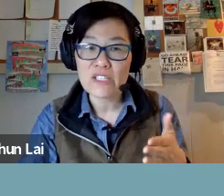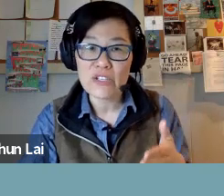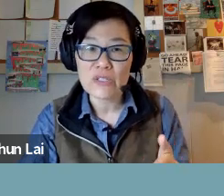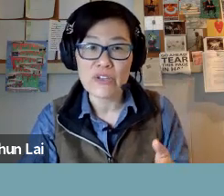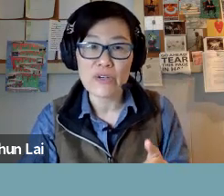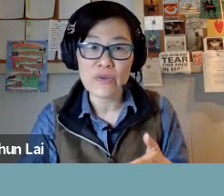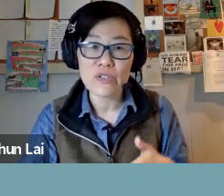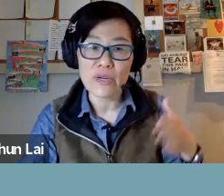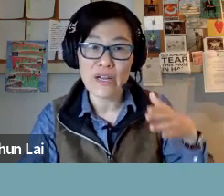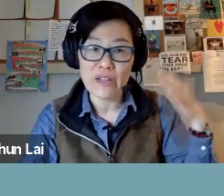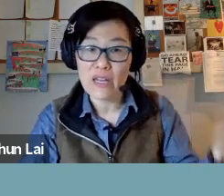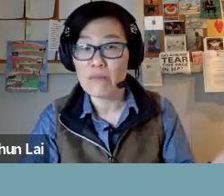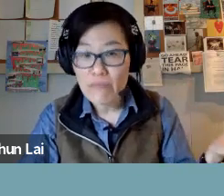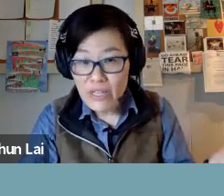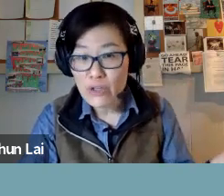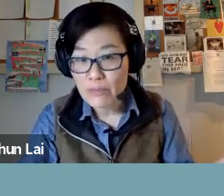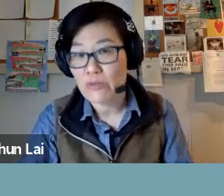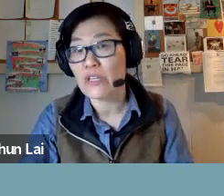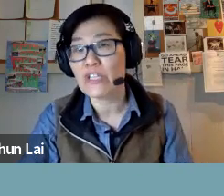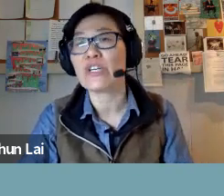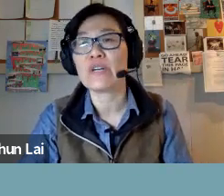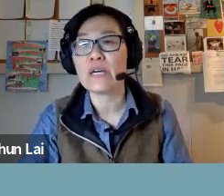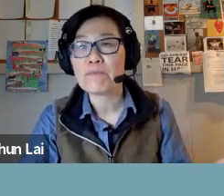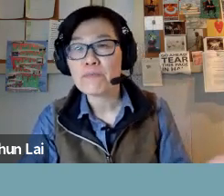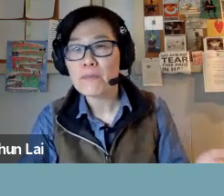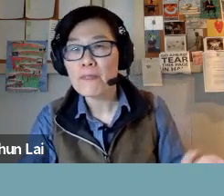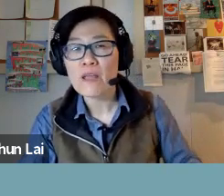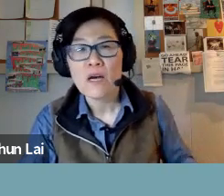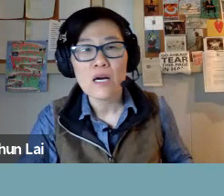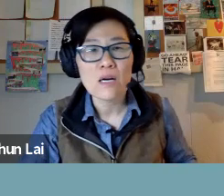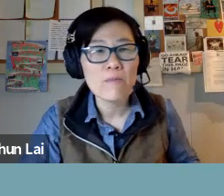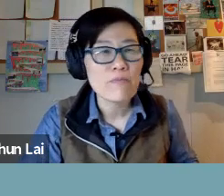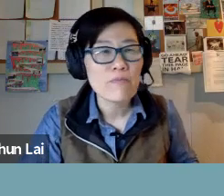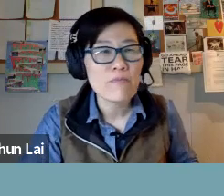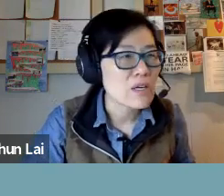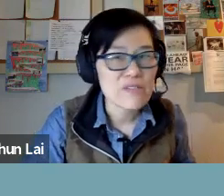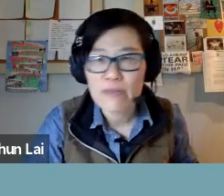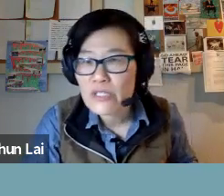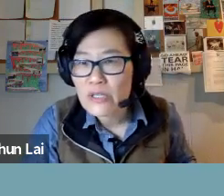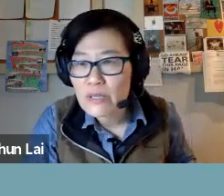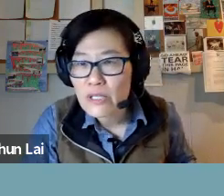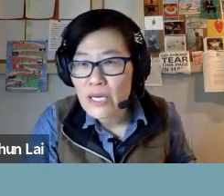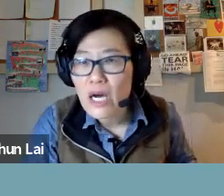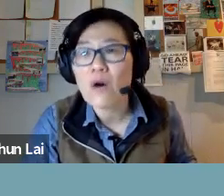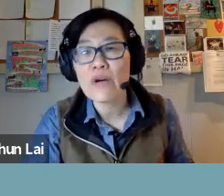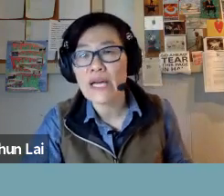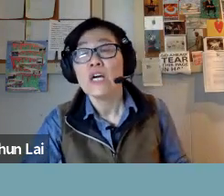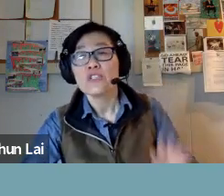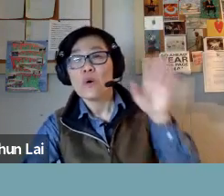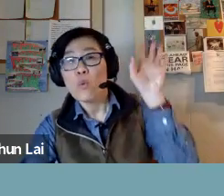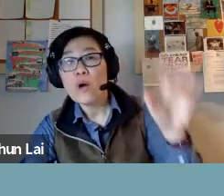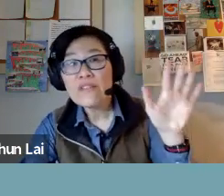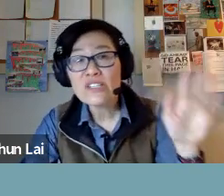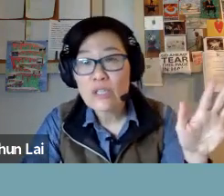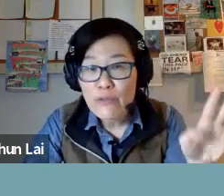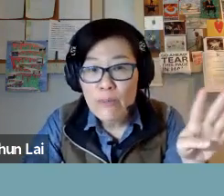put it to use in your own story, and then you'll be able to write a great hook, okay? Hang on, I have some notes here that I want to look at. Oh, okay.